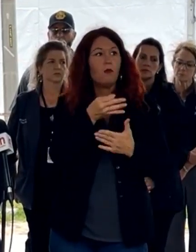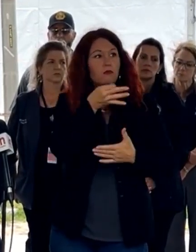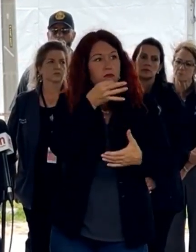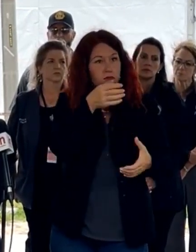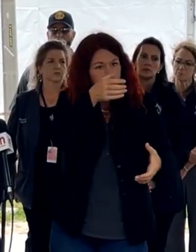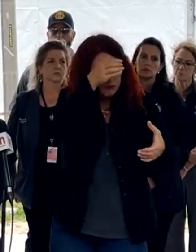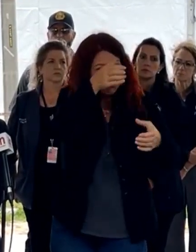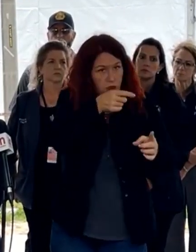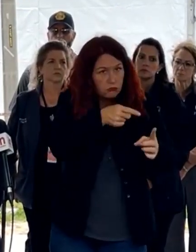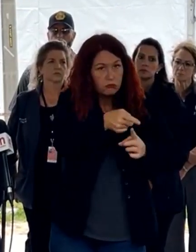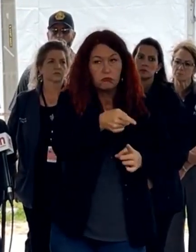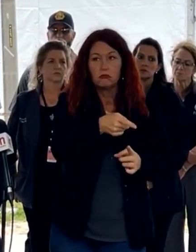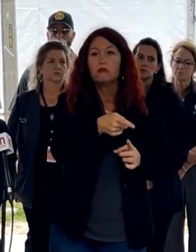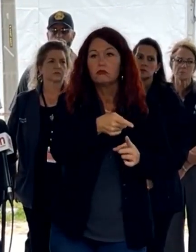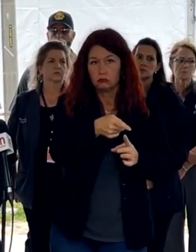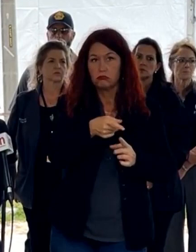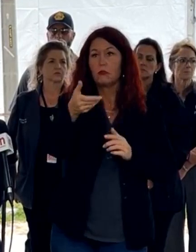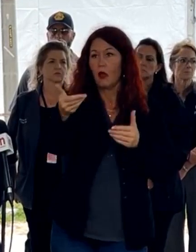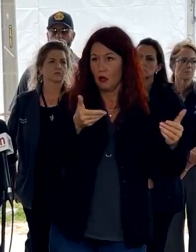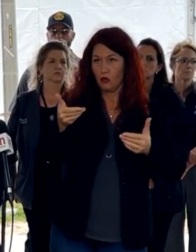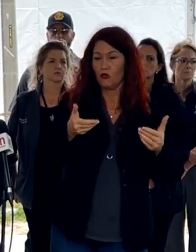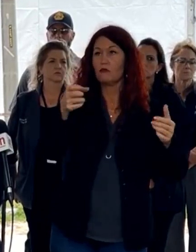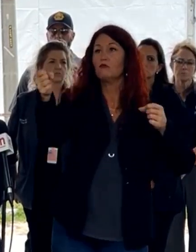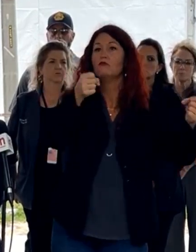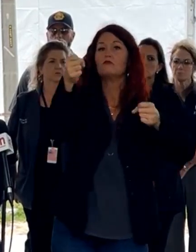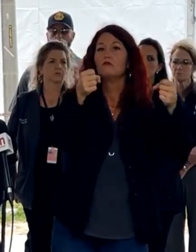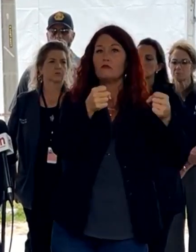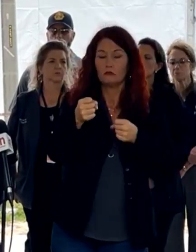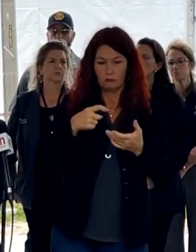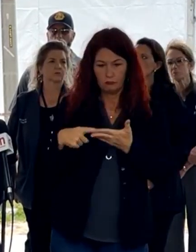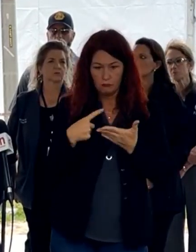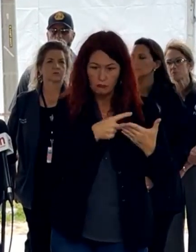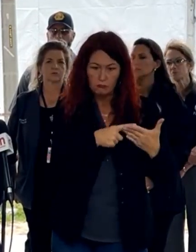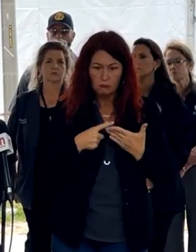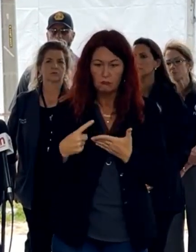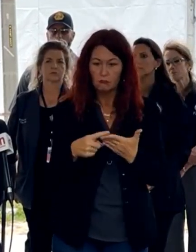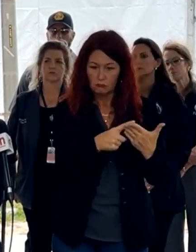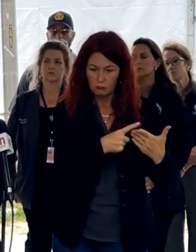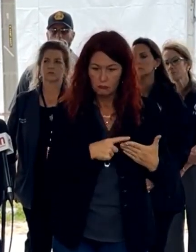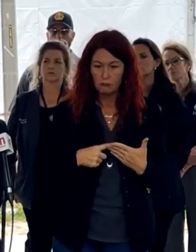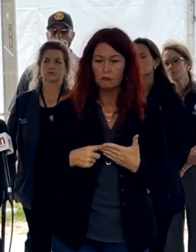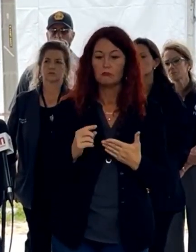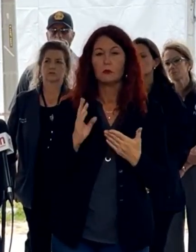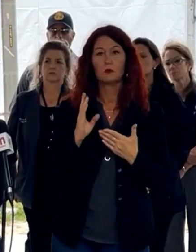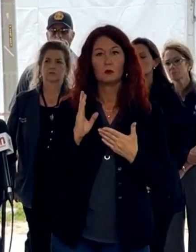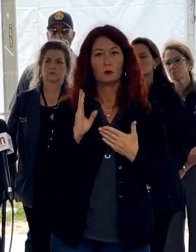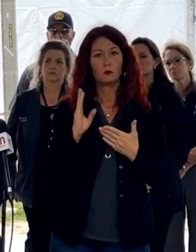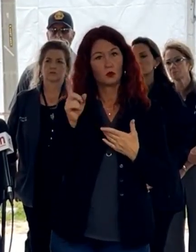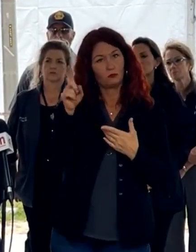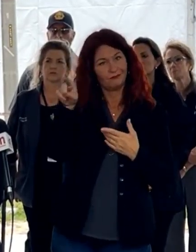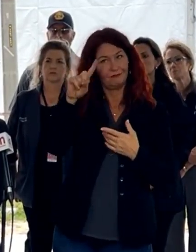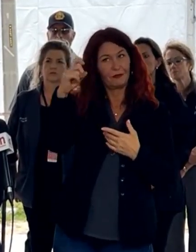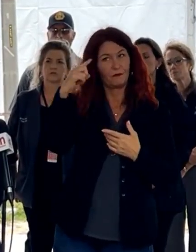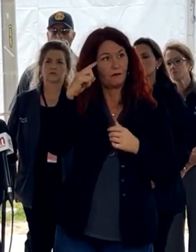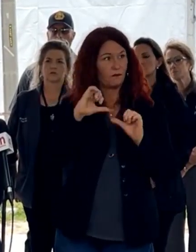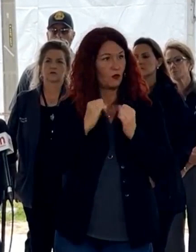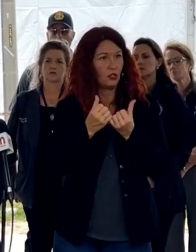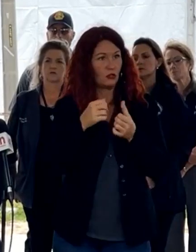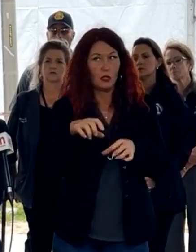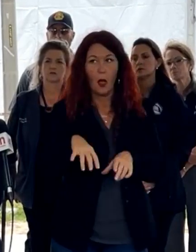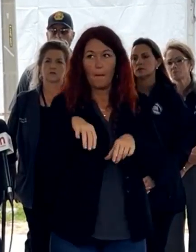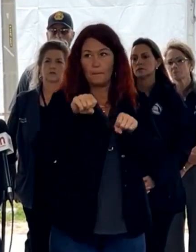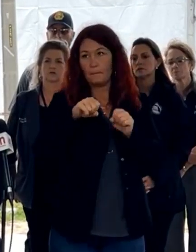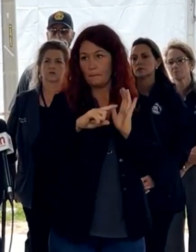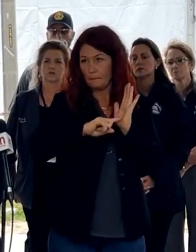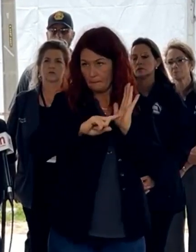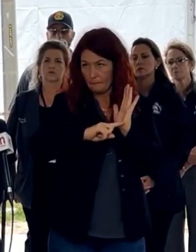could contribute to understanding the causes. So through NIST, we'll be having periodic updates. Obviously, many, many other people